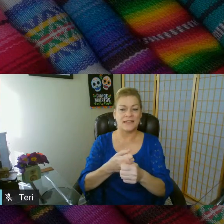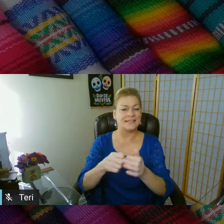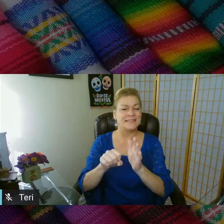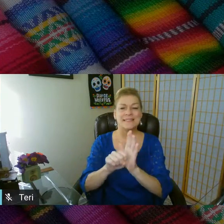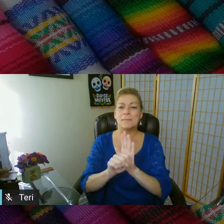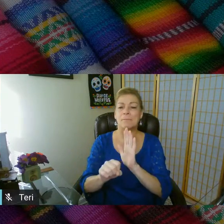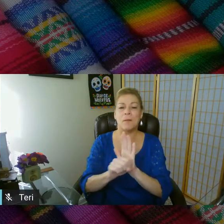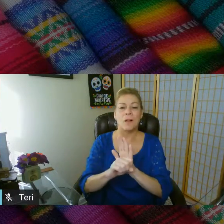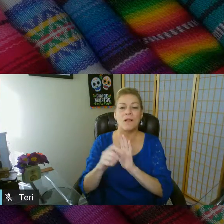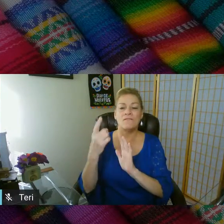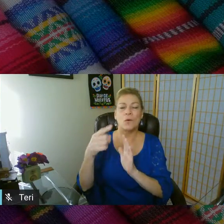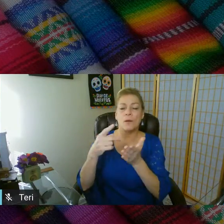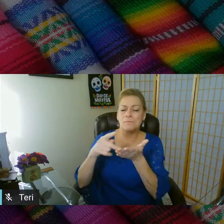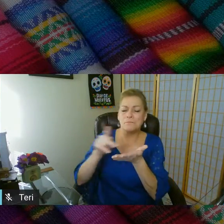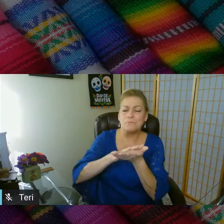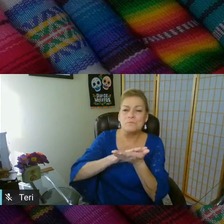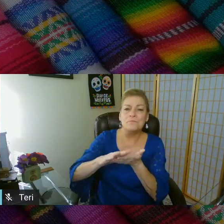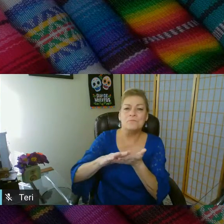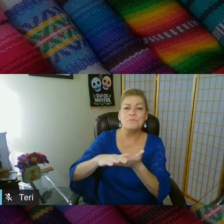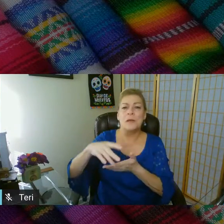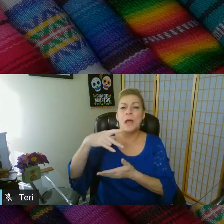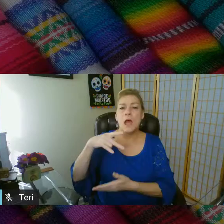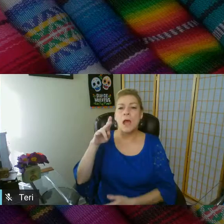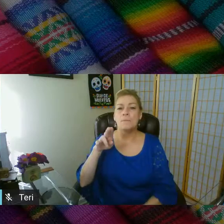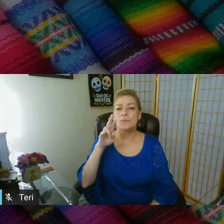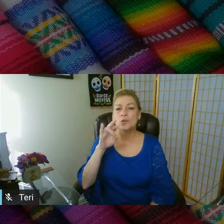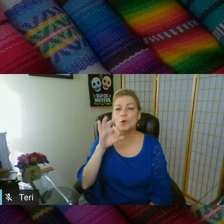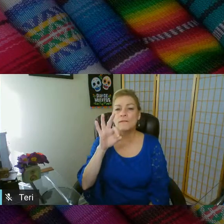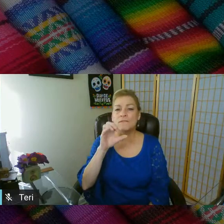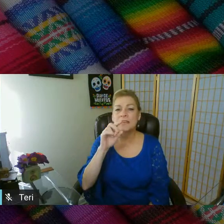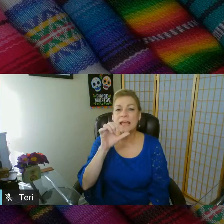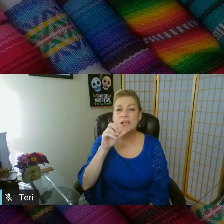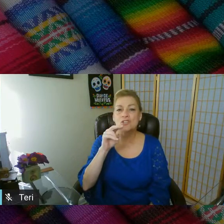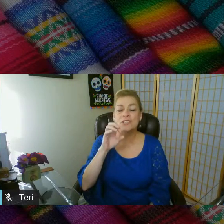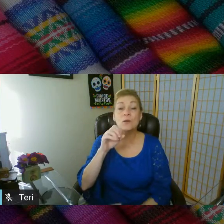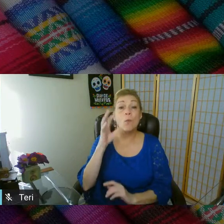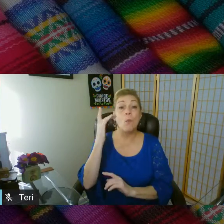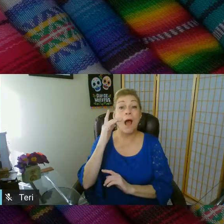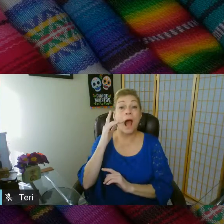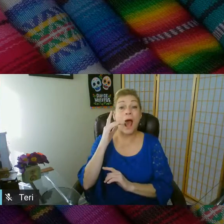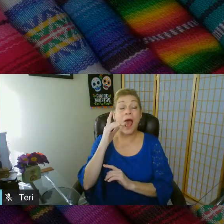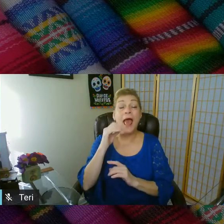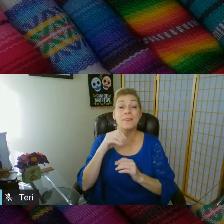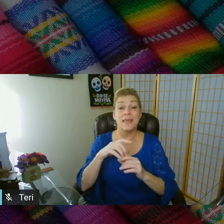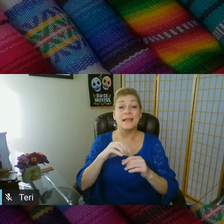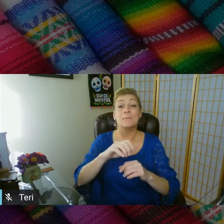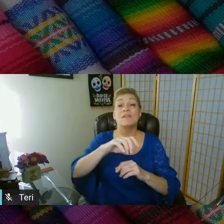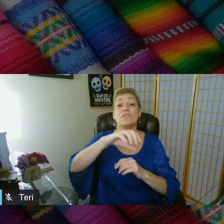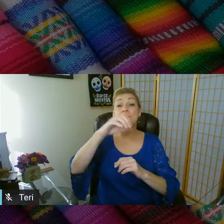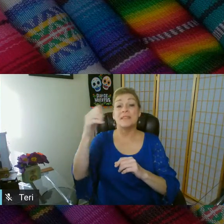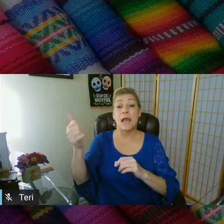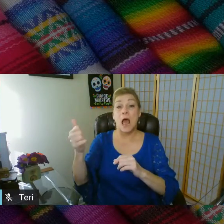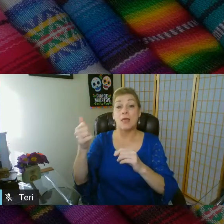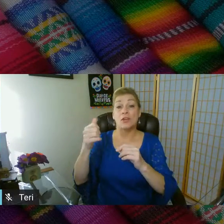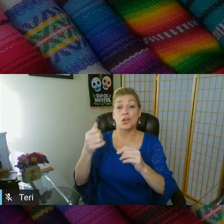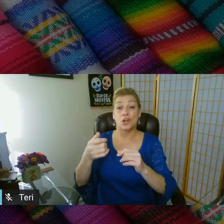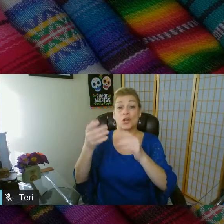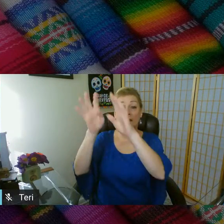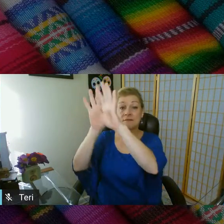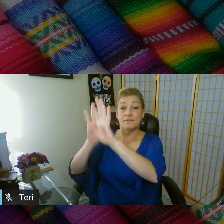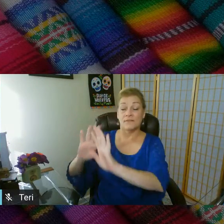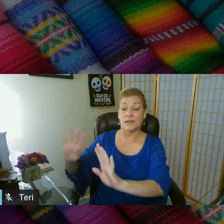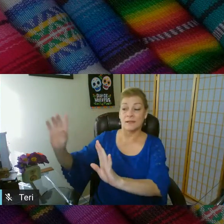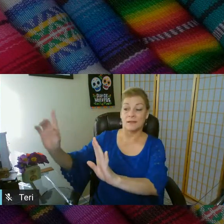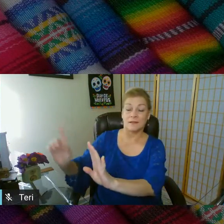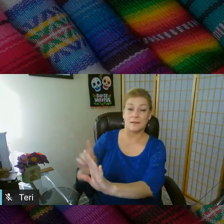So that if they're coming to, from the other side across the veil to celebrate, that they're able to purify themselves. Some will even